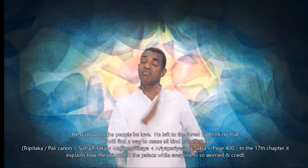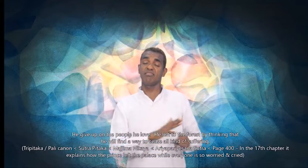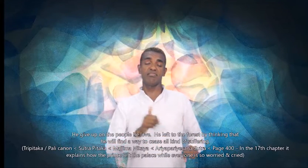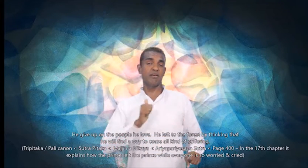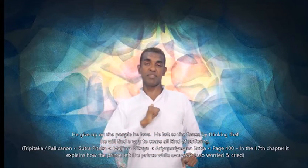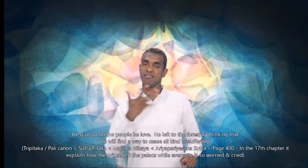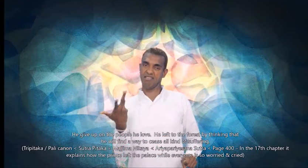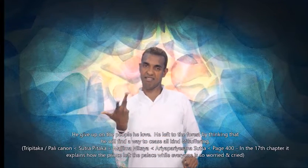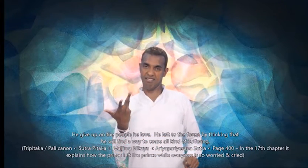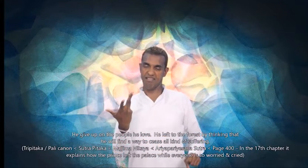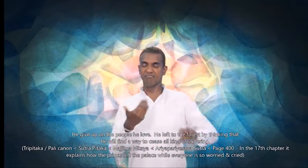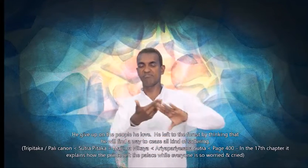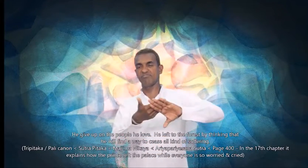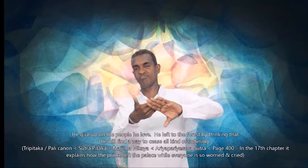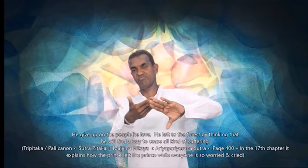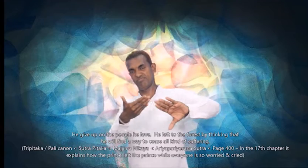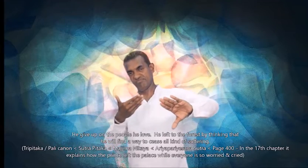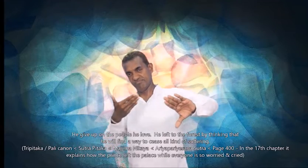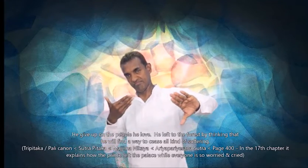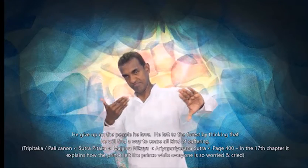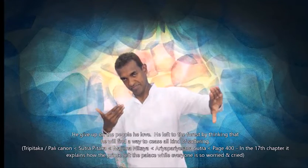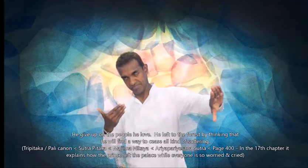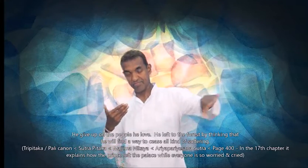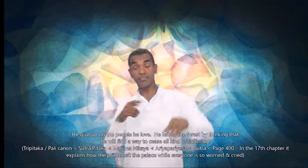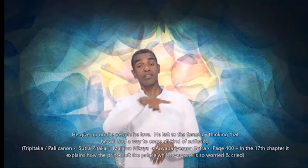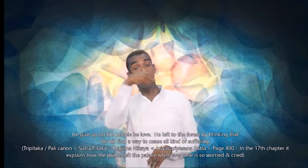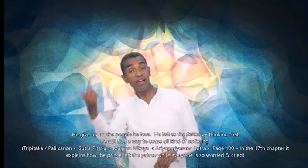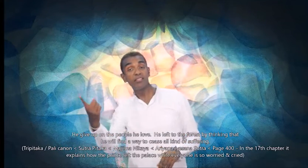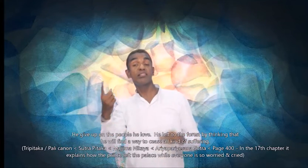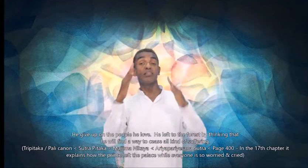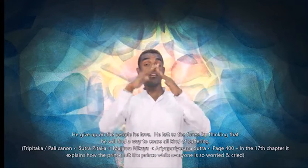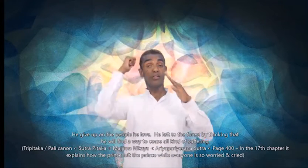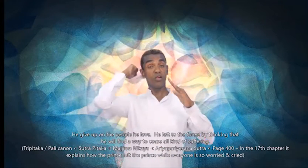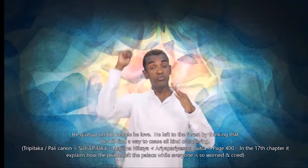forest by thinking that he will find a way to cease all kind of suffering.